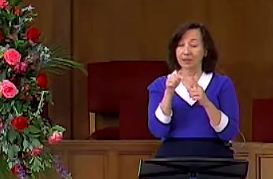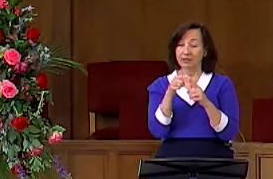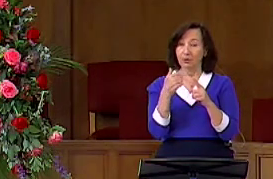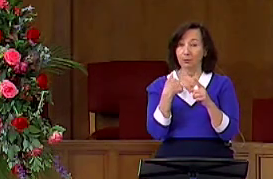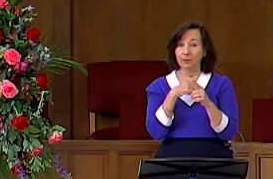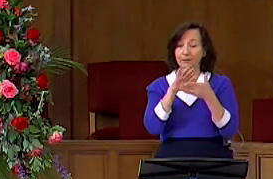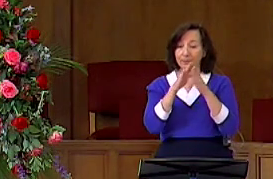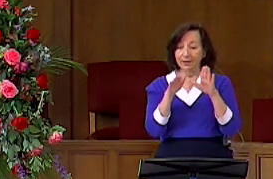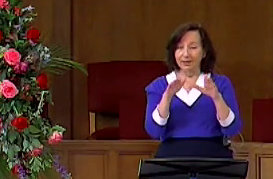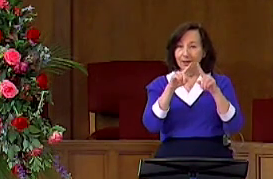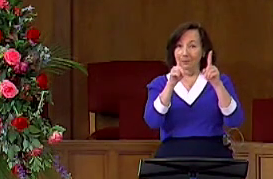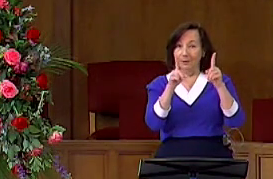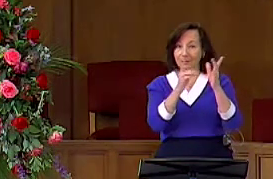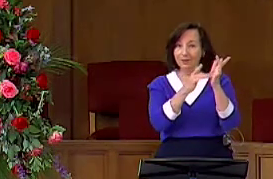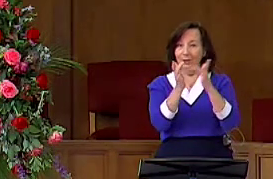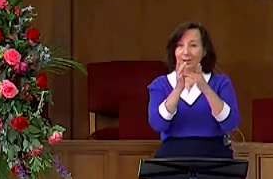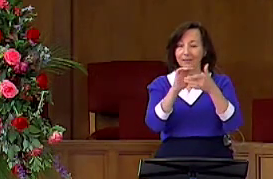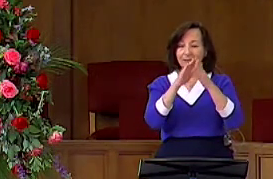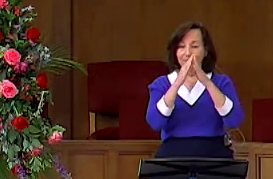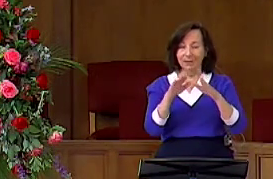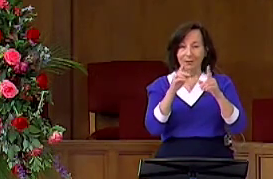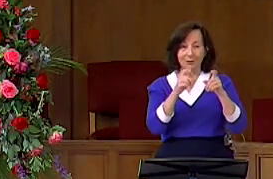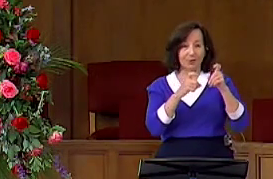when Jesus blesses your gift,